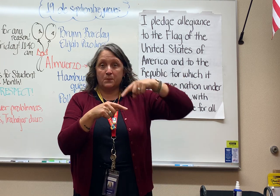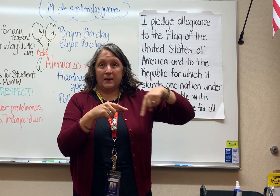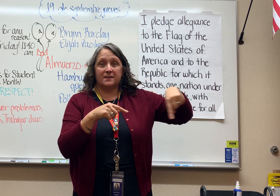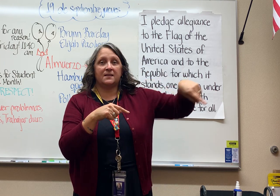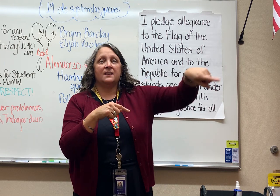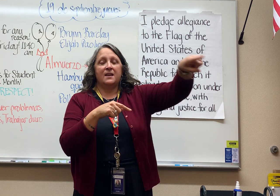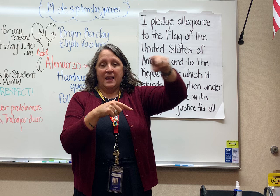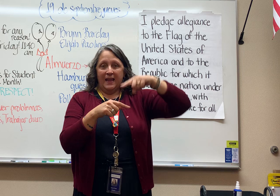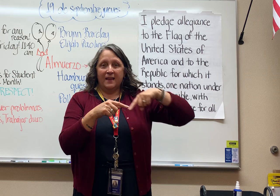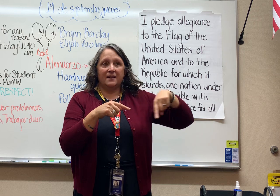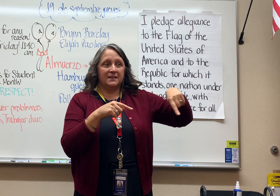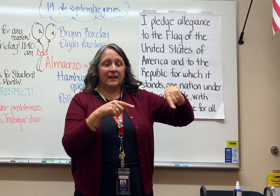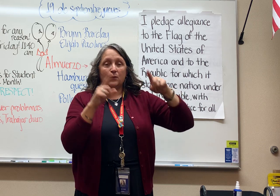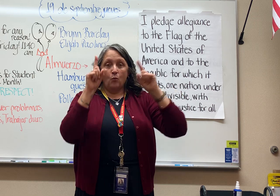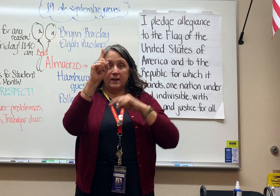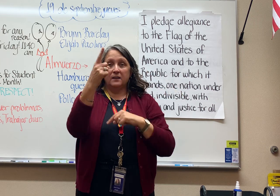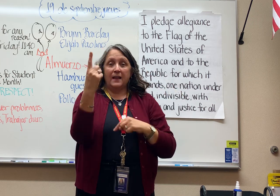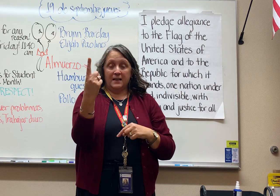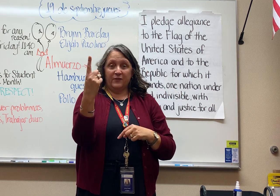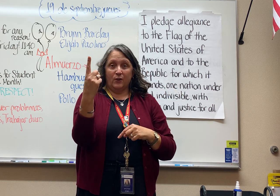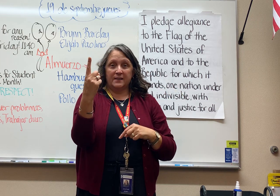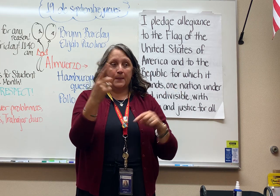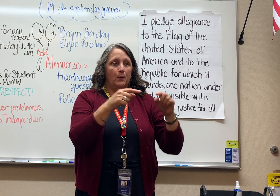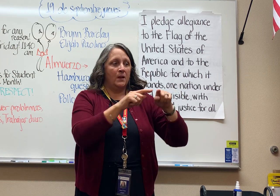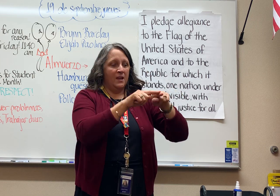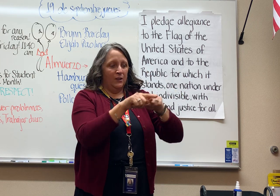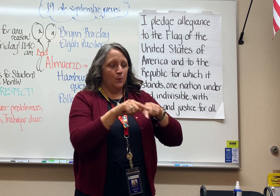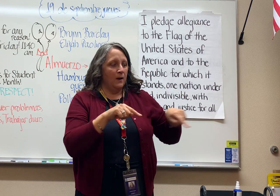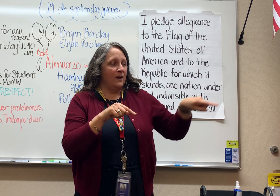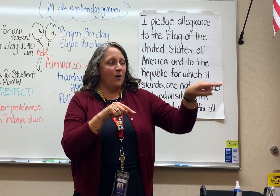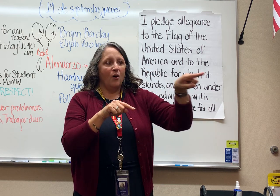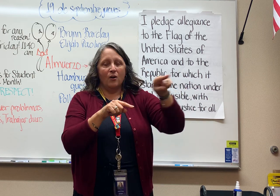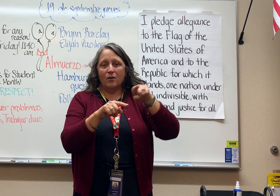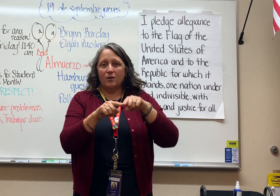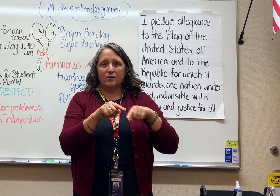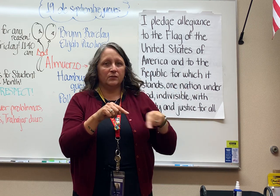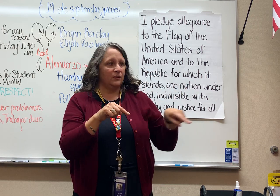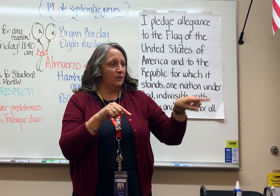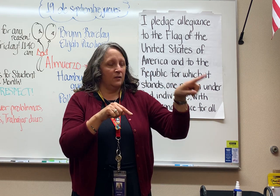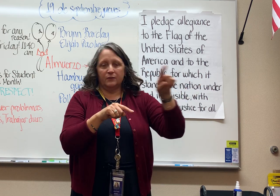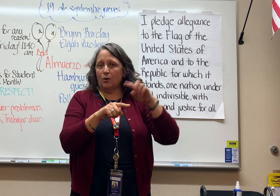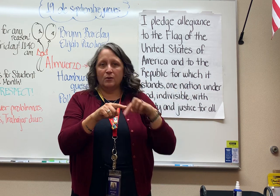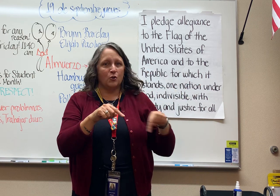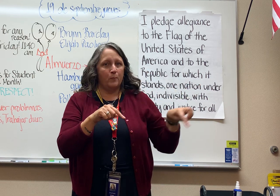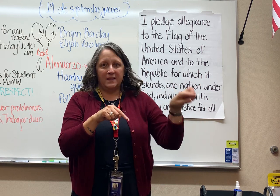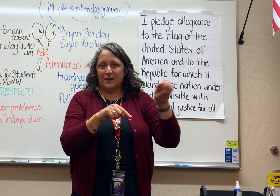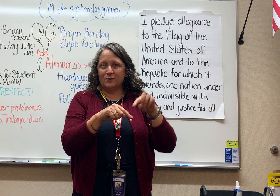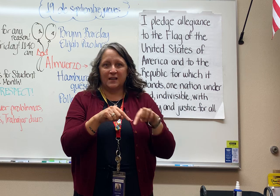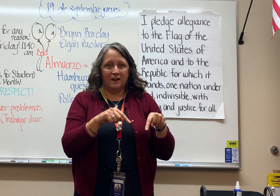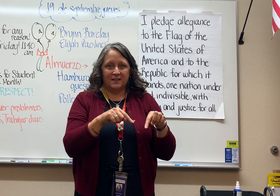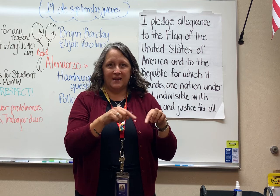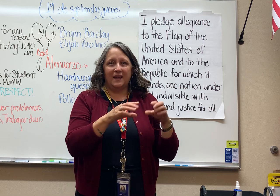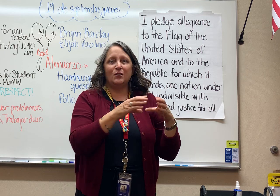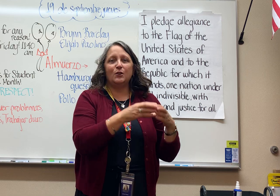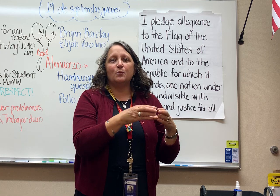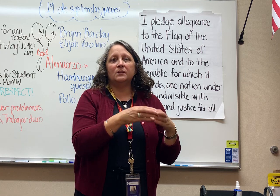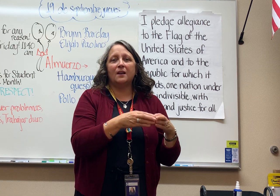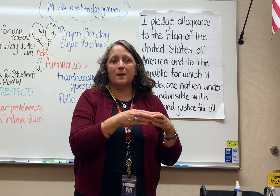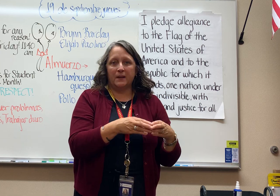classmates. And in one class, for example, you will have todos los compañeros de clase. You will